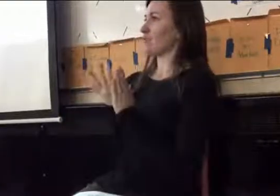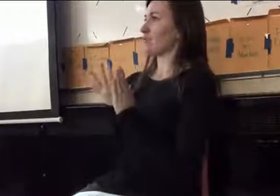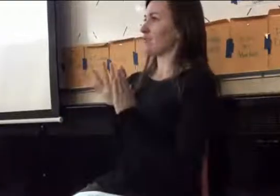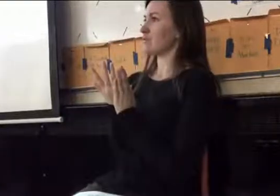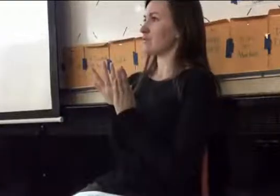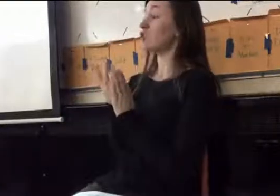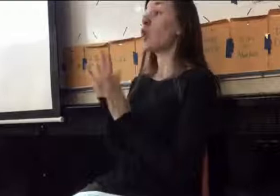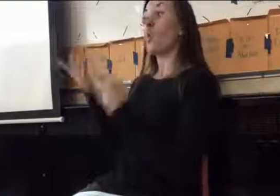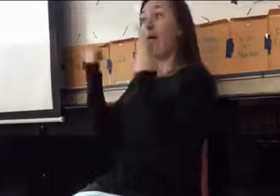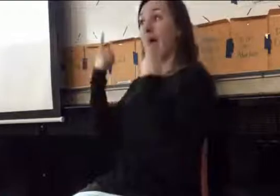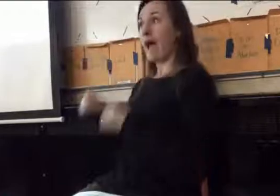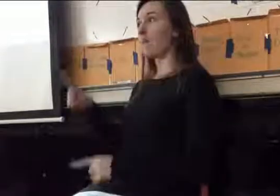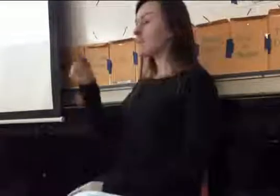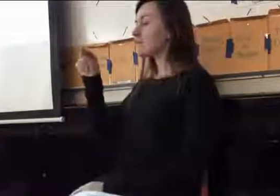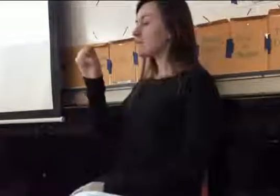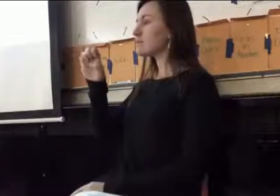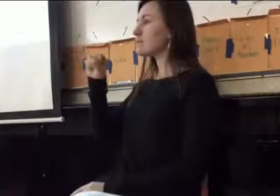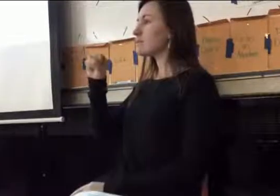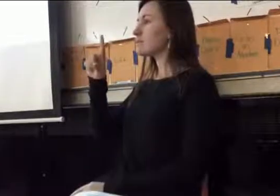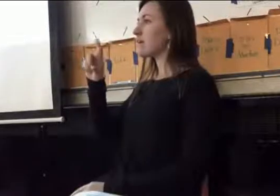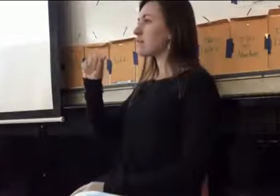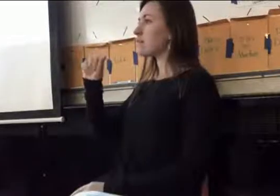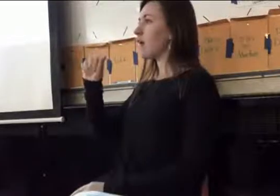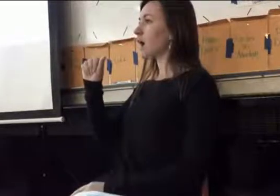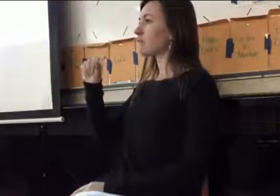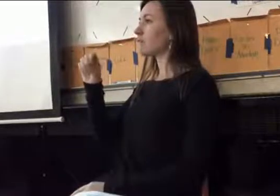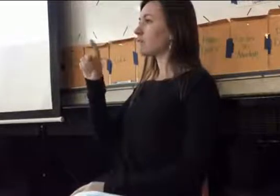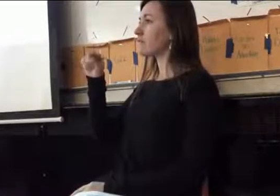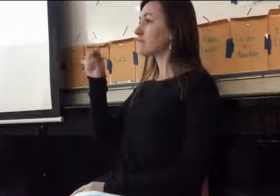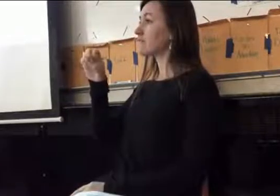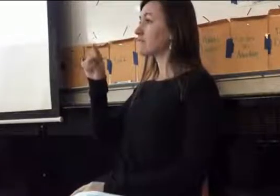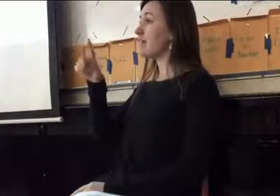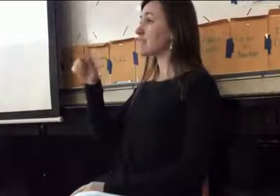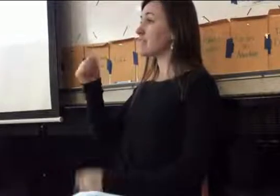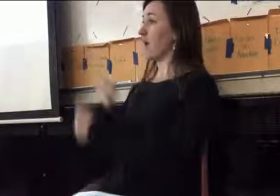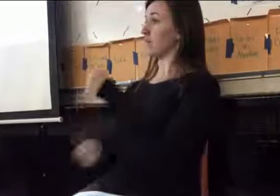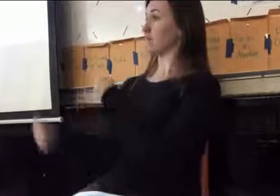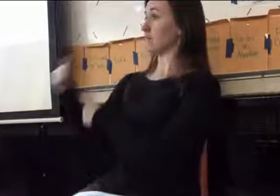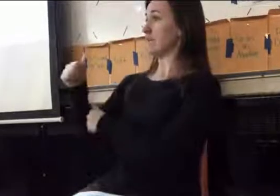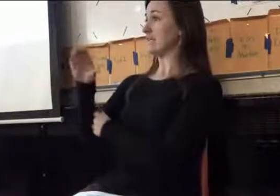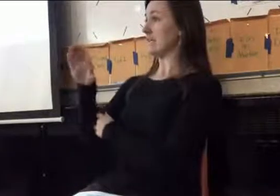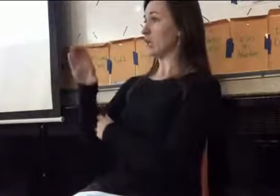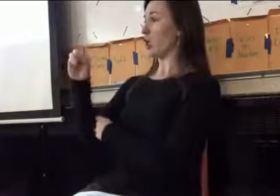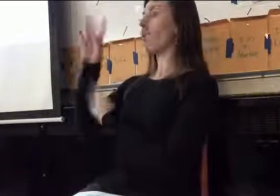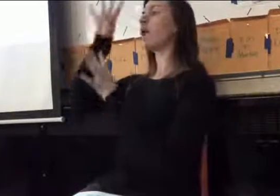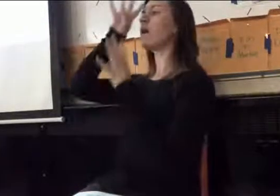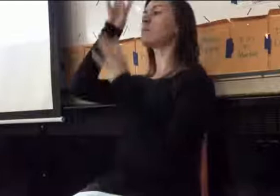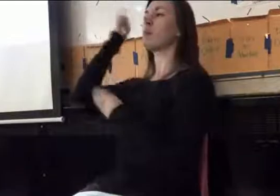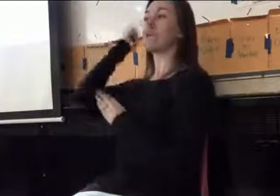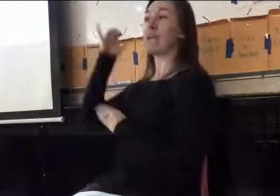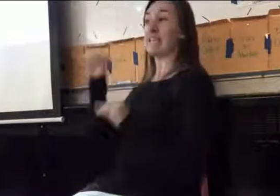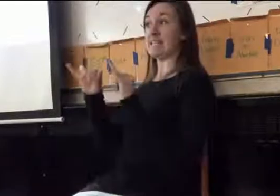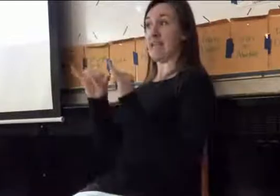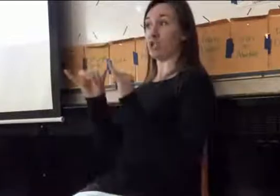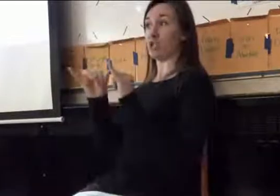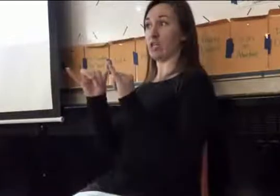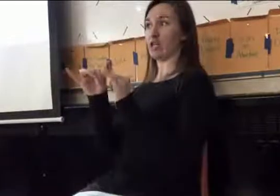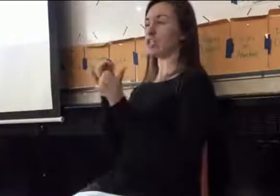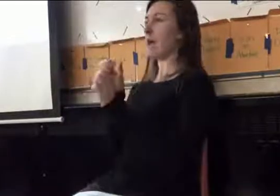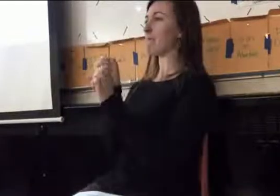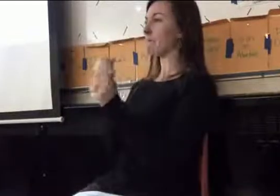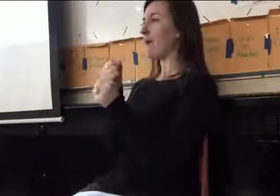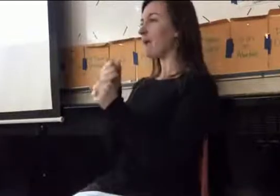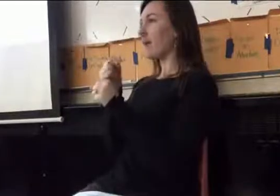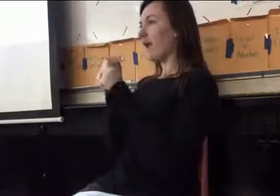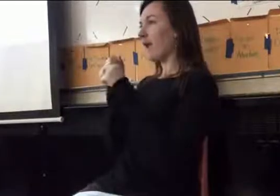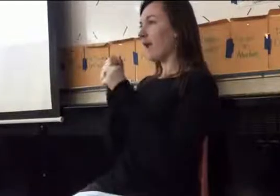is that Tesla's CEO, Elon Musk, comes up with an idea. His engineers are able to create a submarine that can